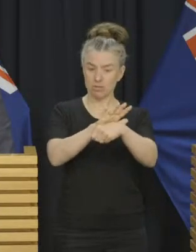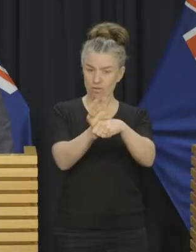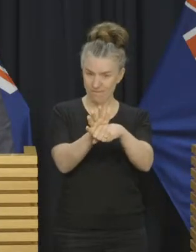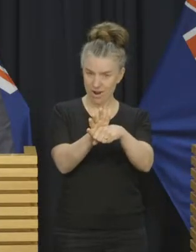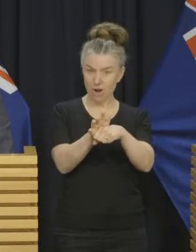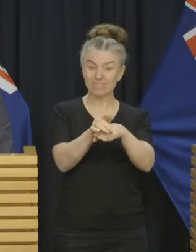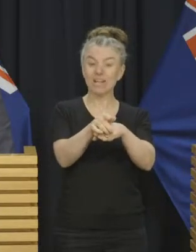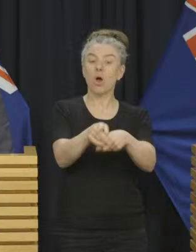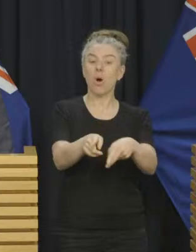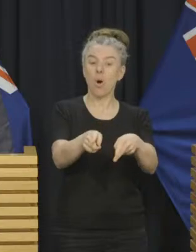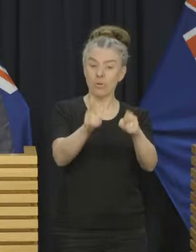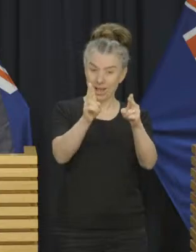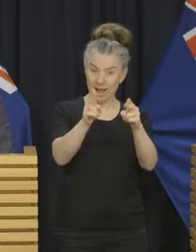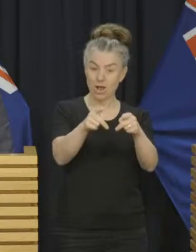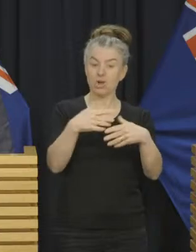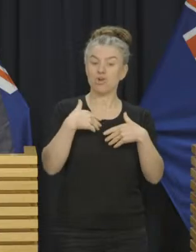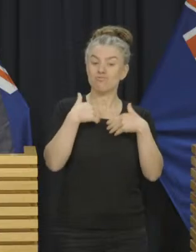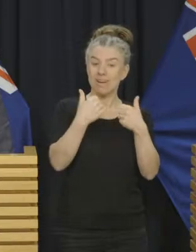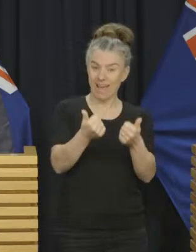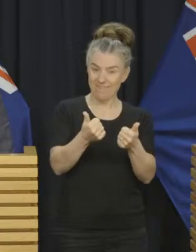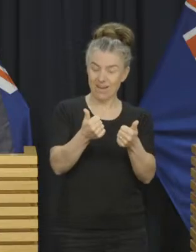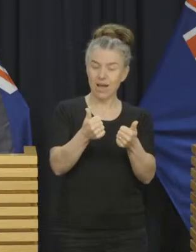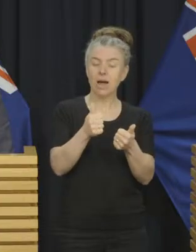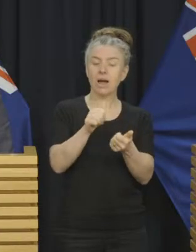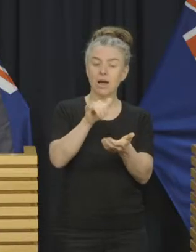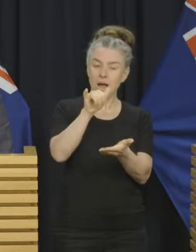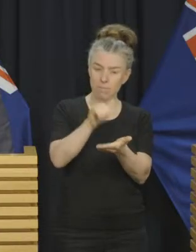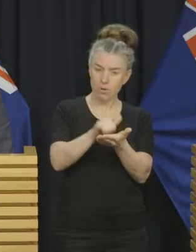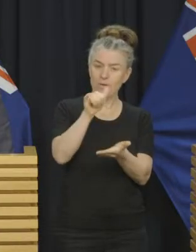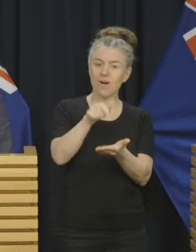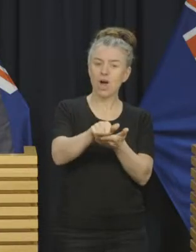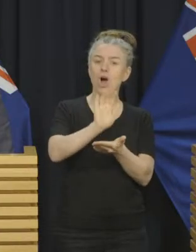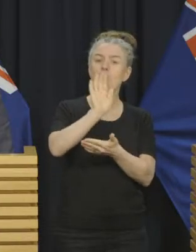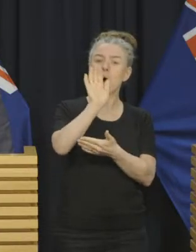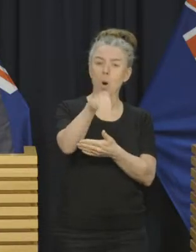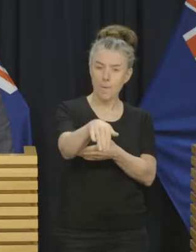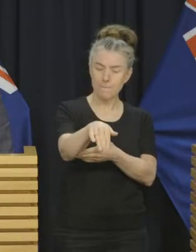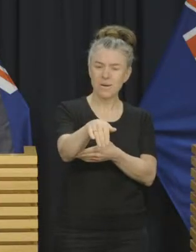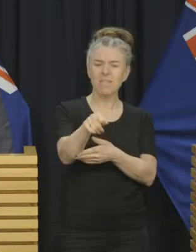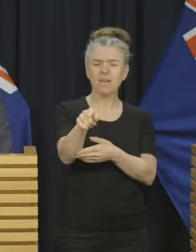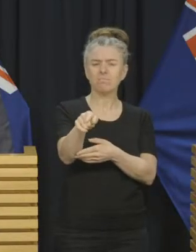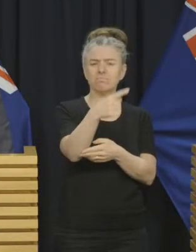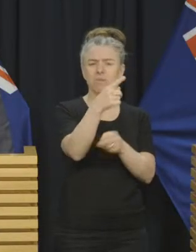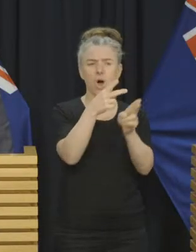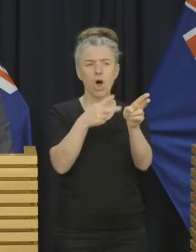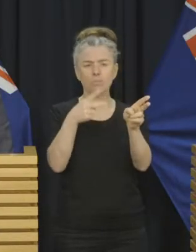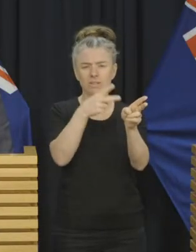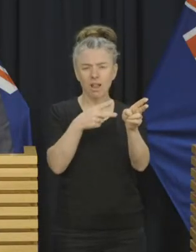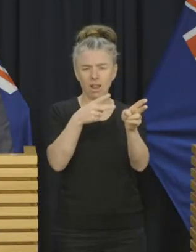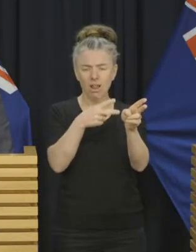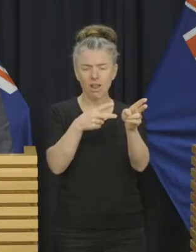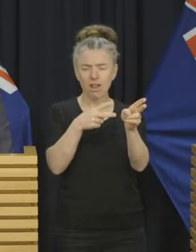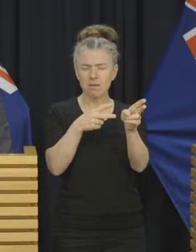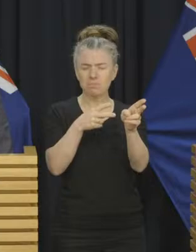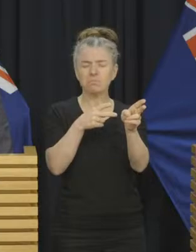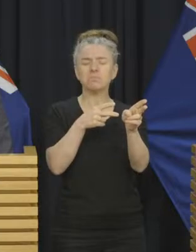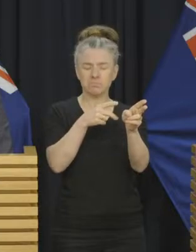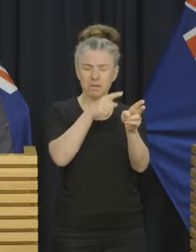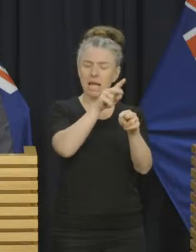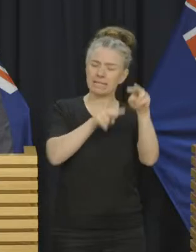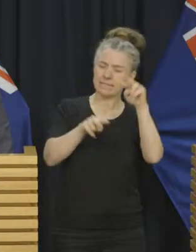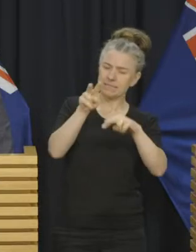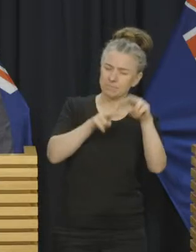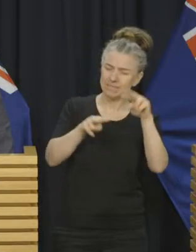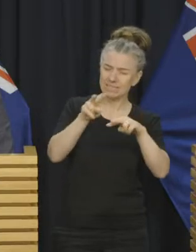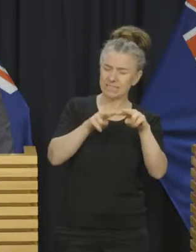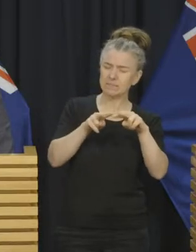isolation, had recovered and been discharged, was then assessed at hospital again, and as part of the assessment, a